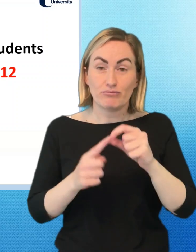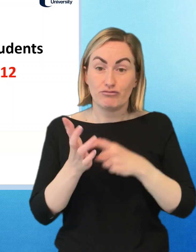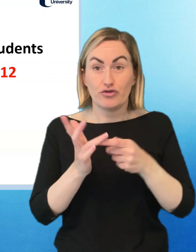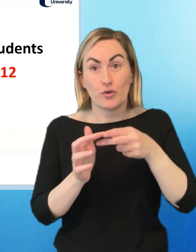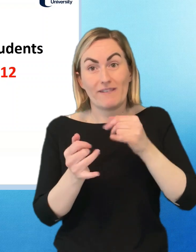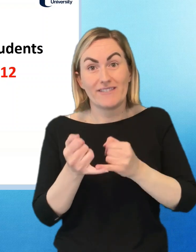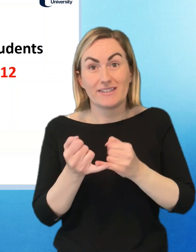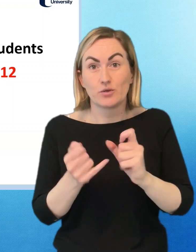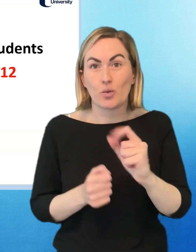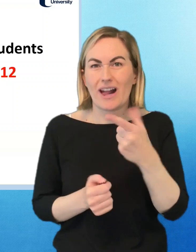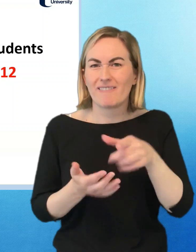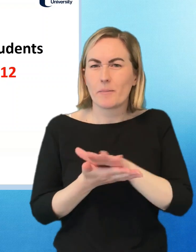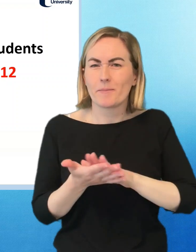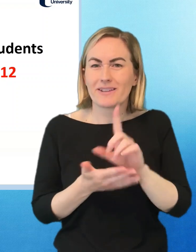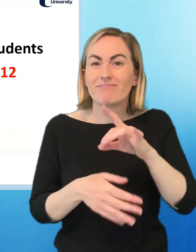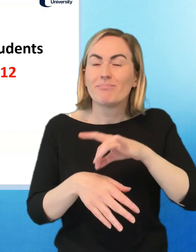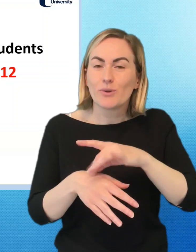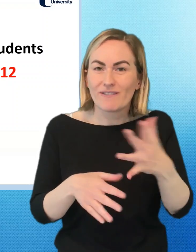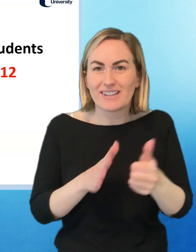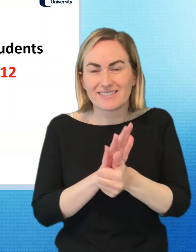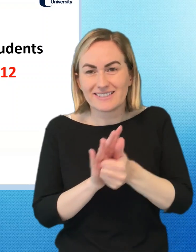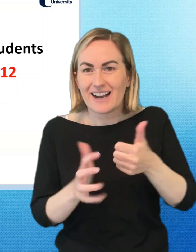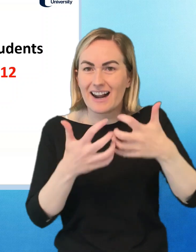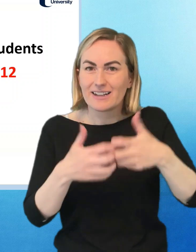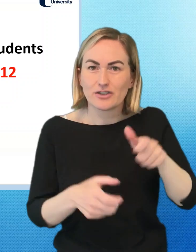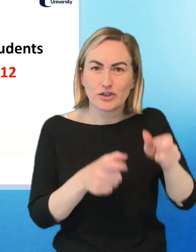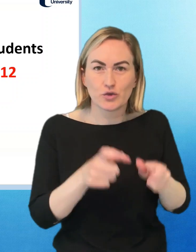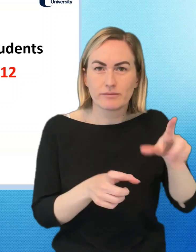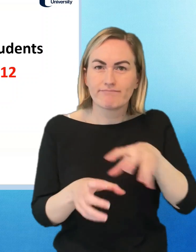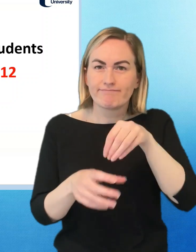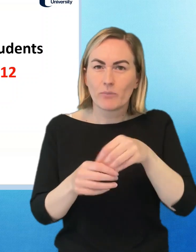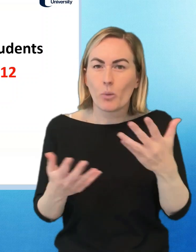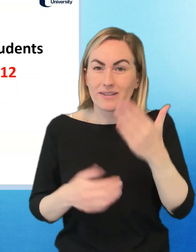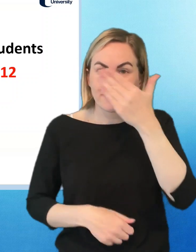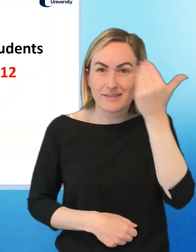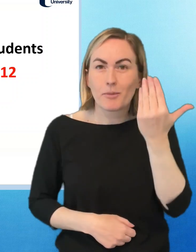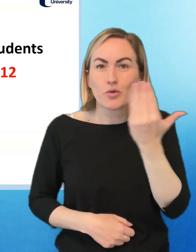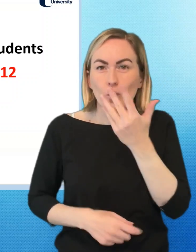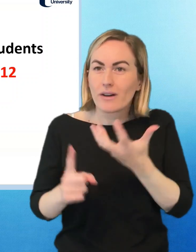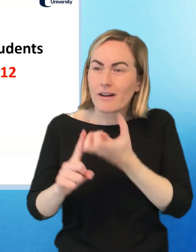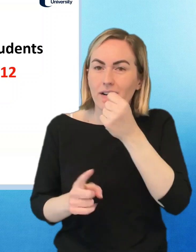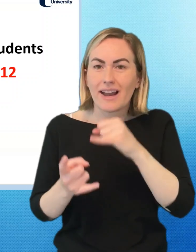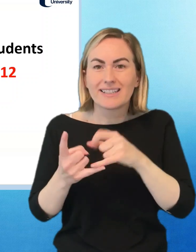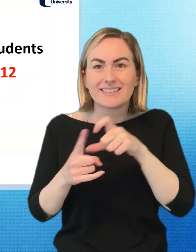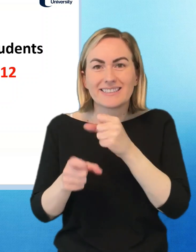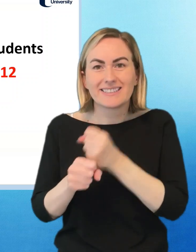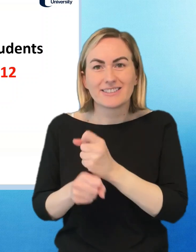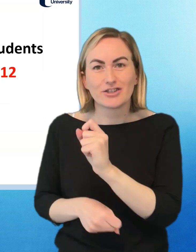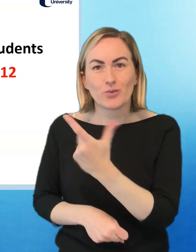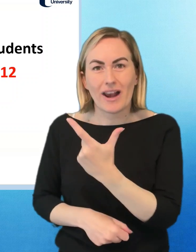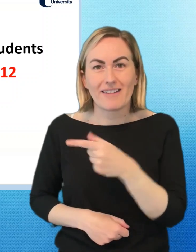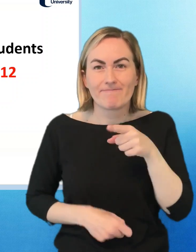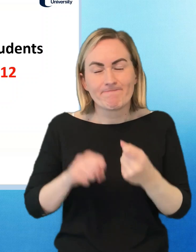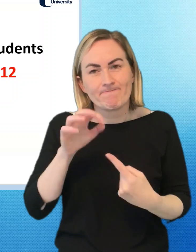PROFESS 12 stands for Professional Skills for Engineering Students, a summer school to achieve SDG 12. And the